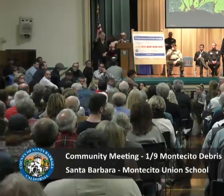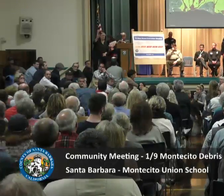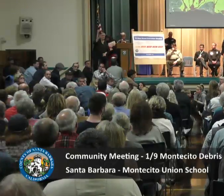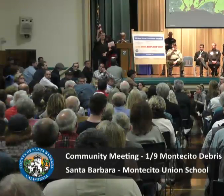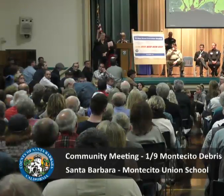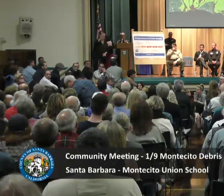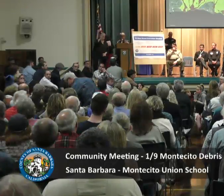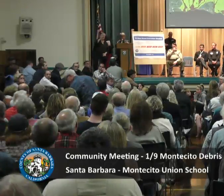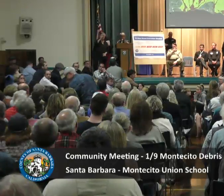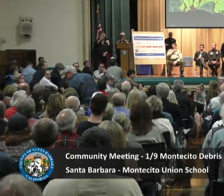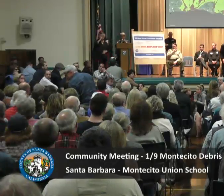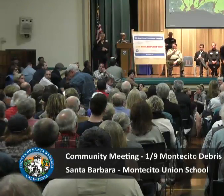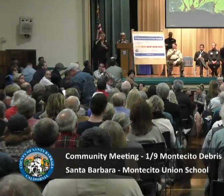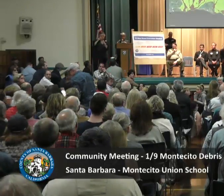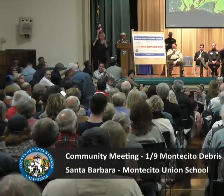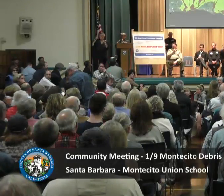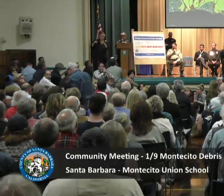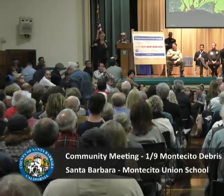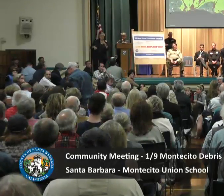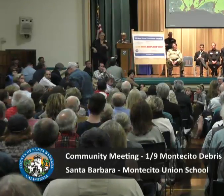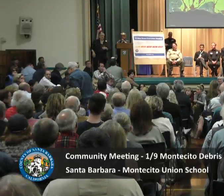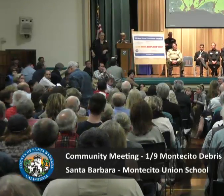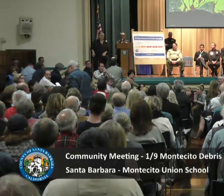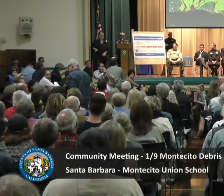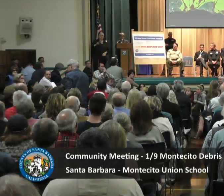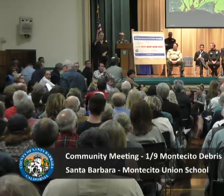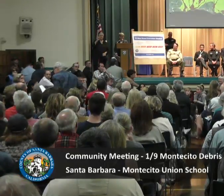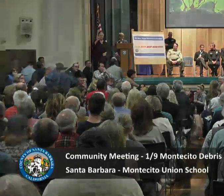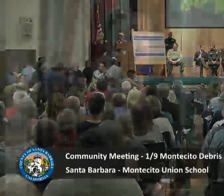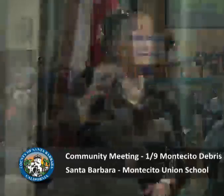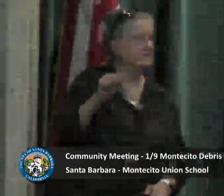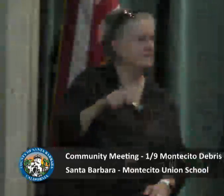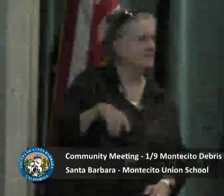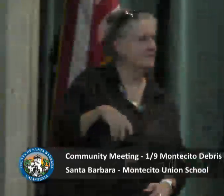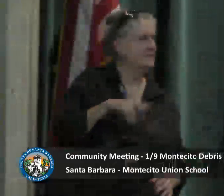USAA, they're notorious. Anybody else? Or it's just USAA? Okay.